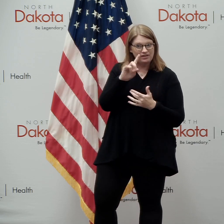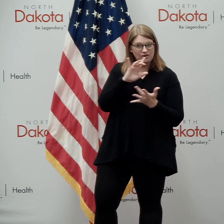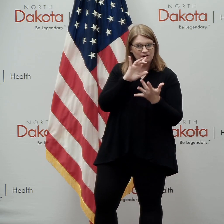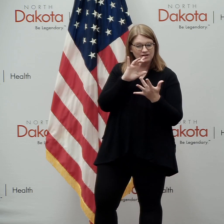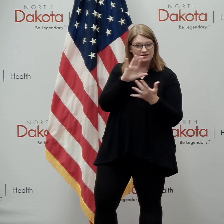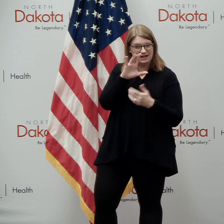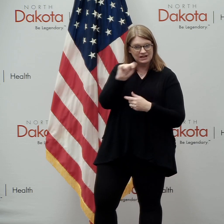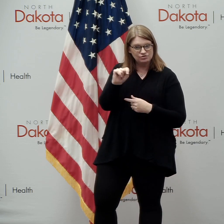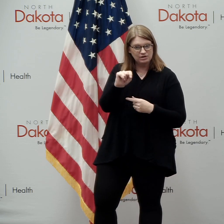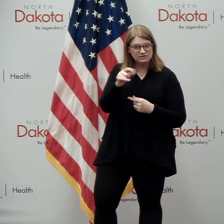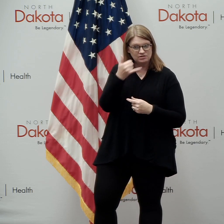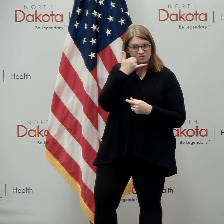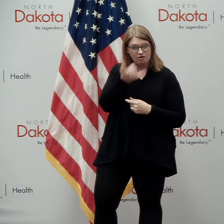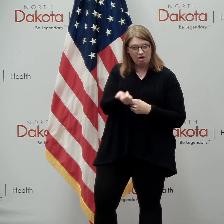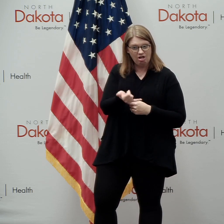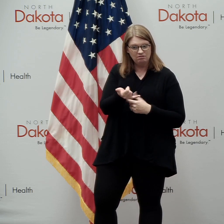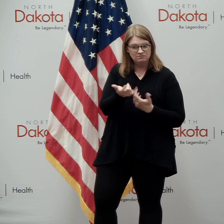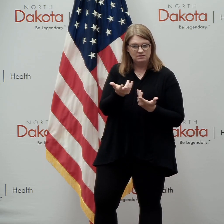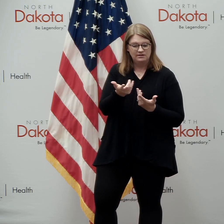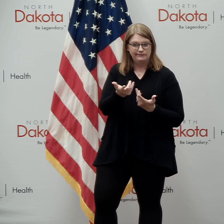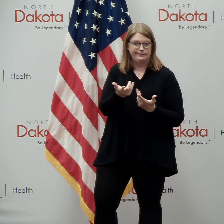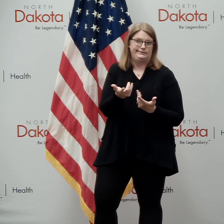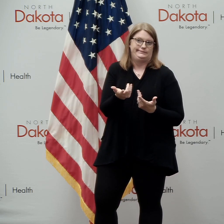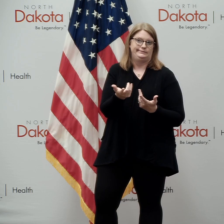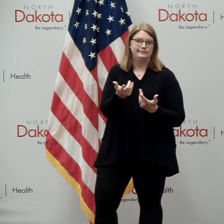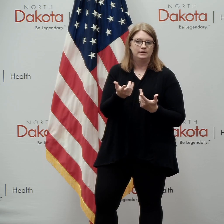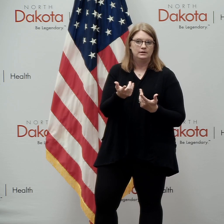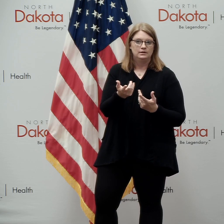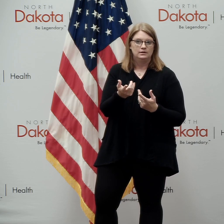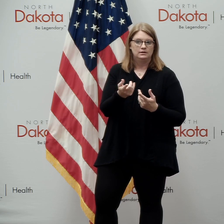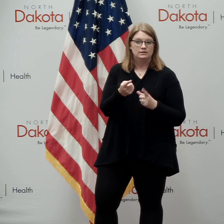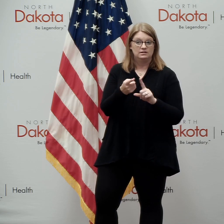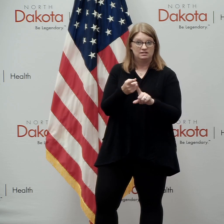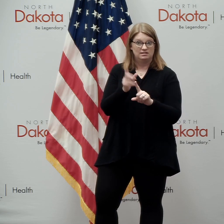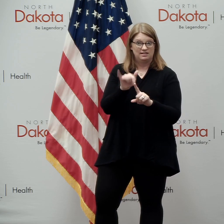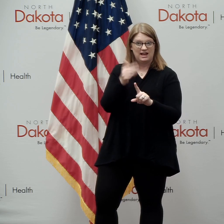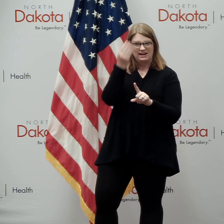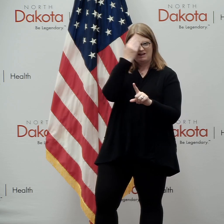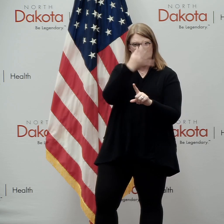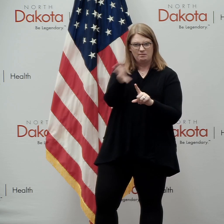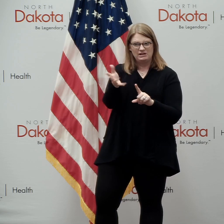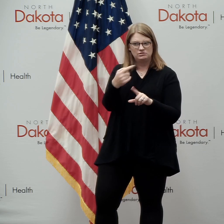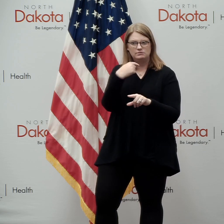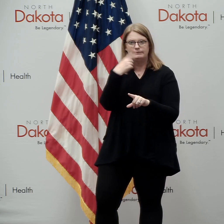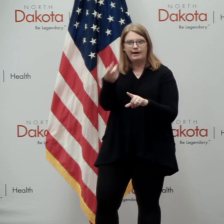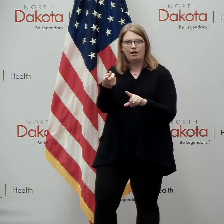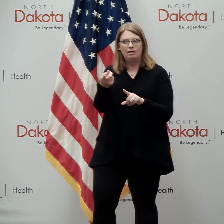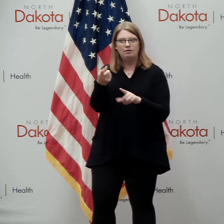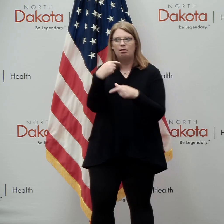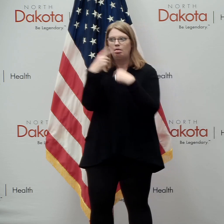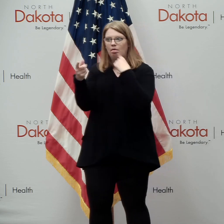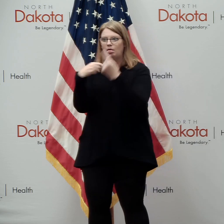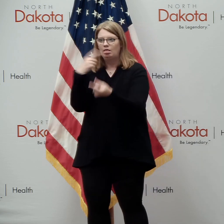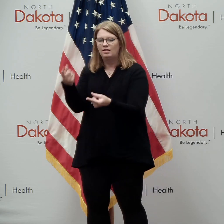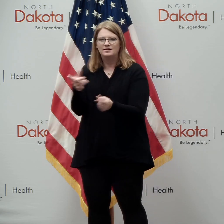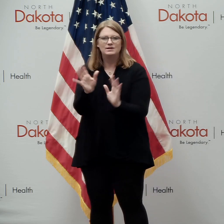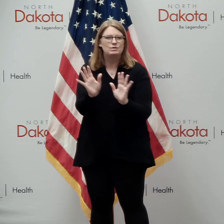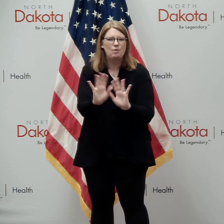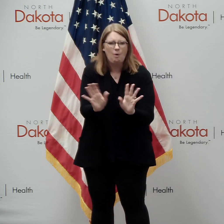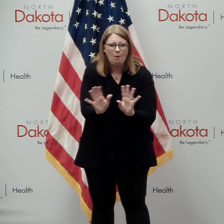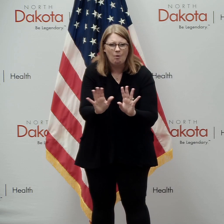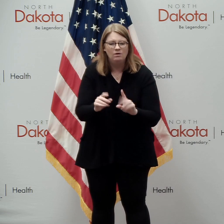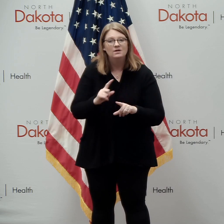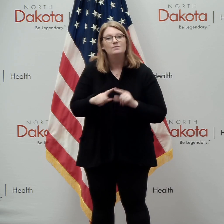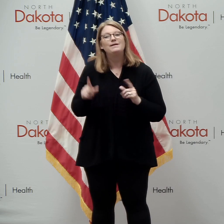it's beyond minimal that information could lead to anything negative or anybody, but the upside could literally be